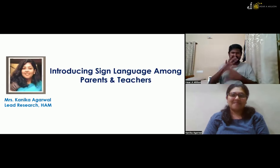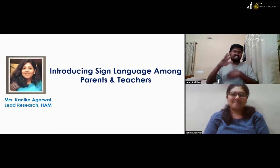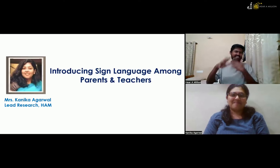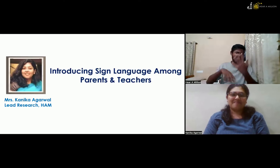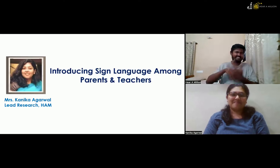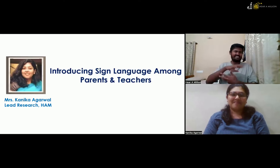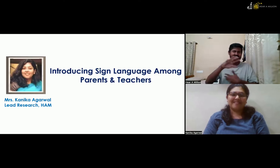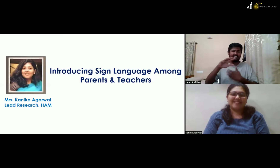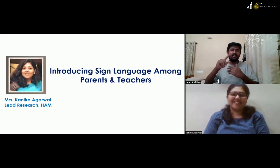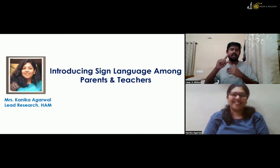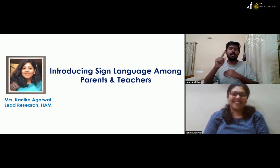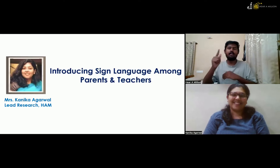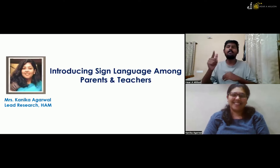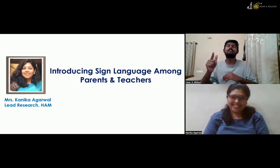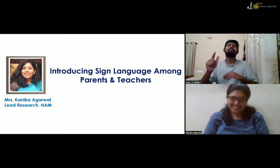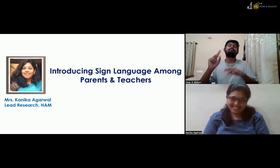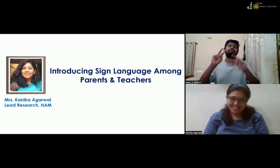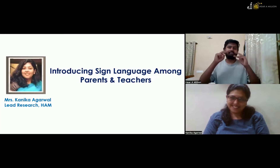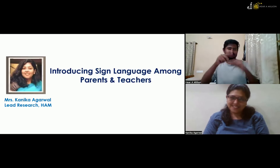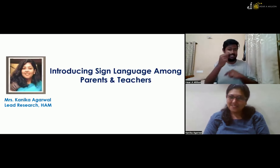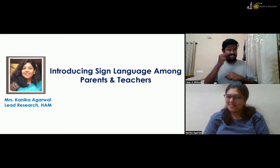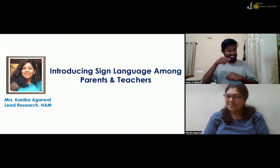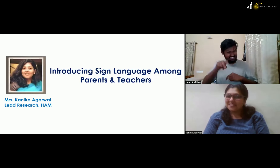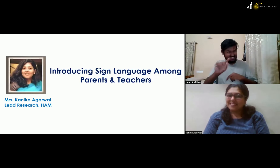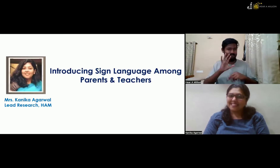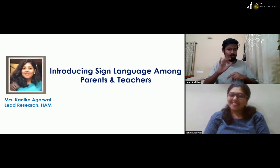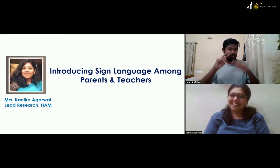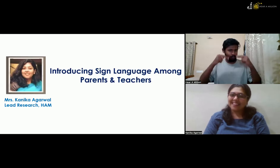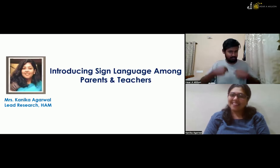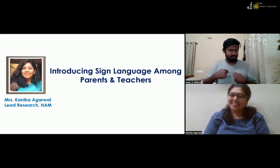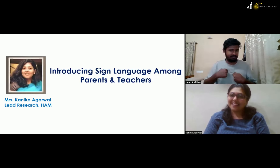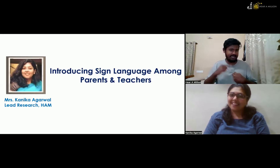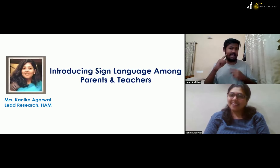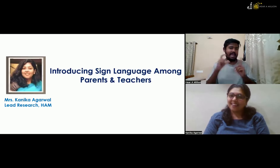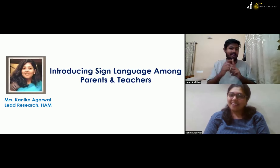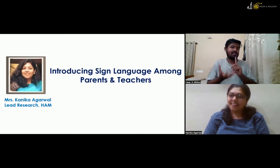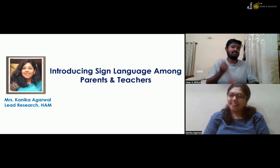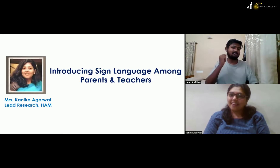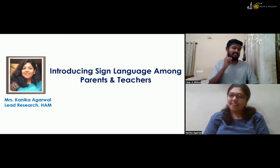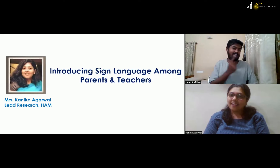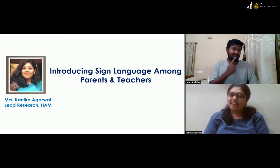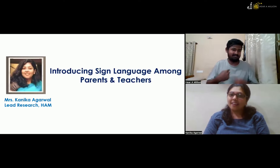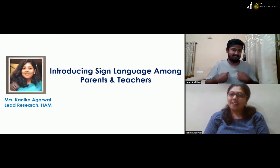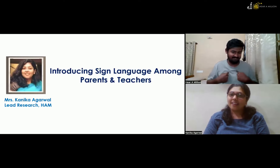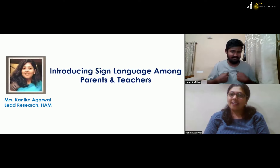whenever she tried to involve in the deaf community, there was some politics and all. So